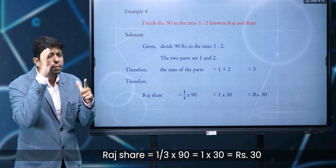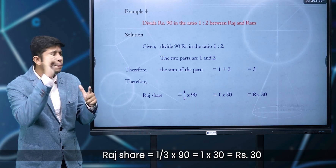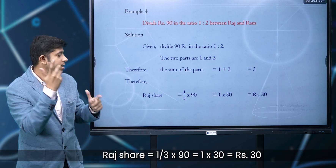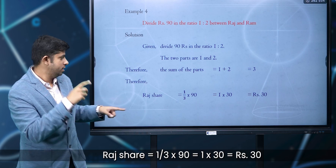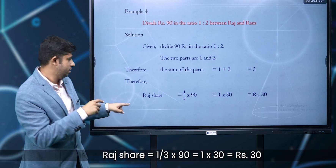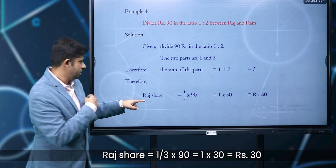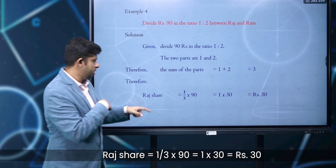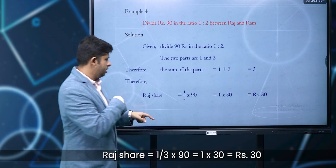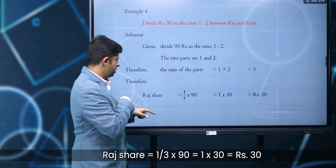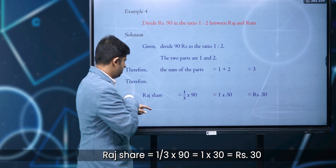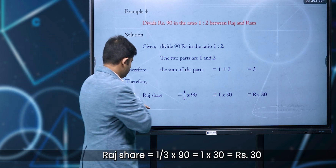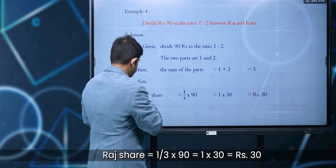Raj's share is equal to